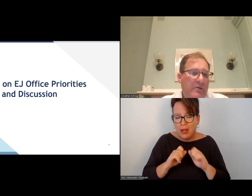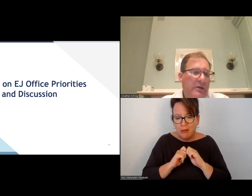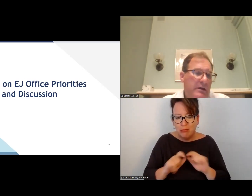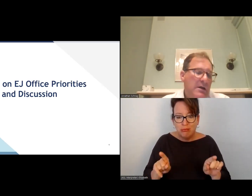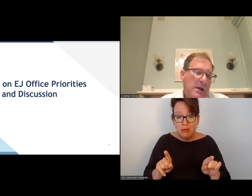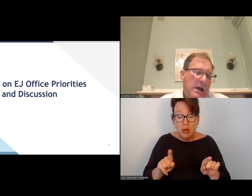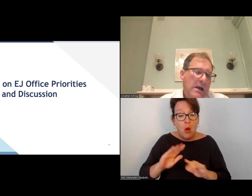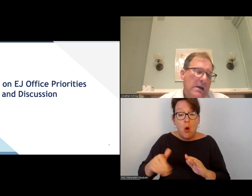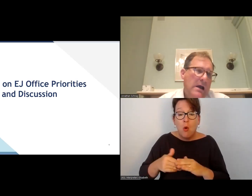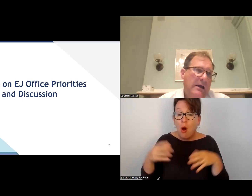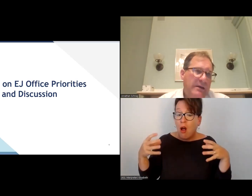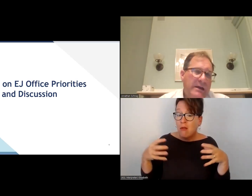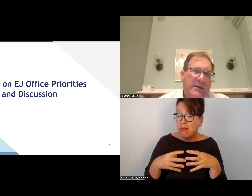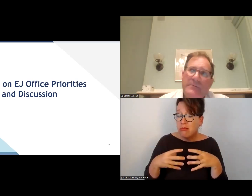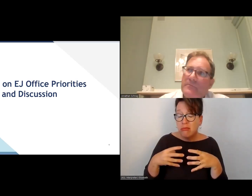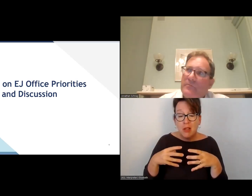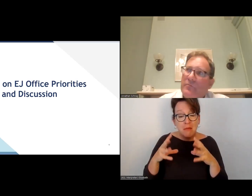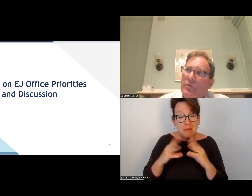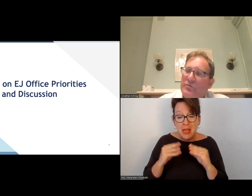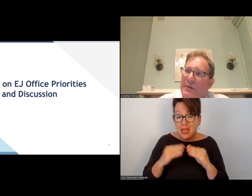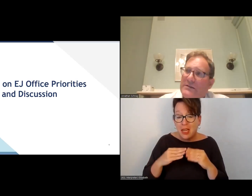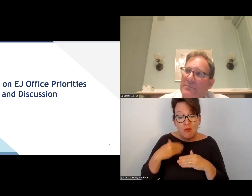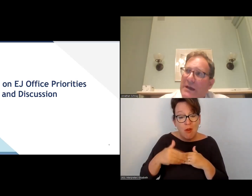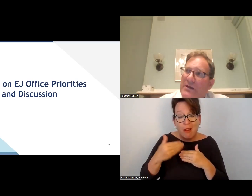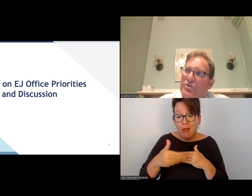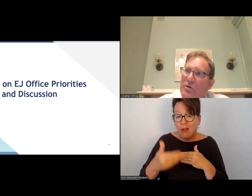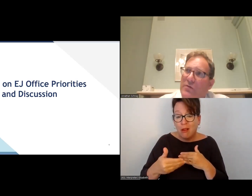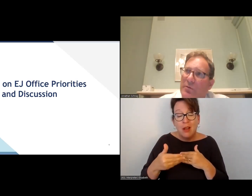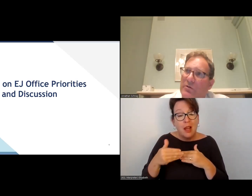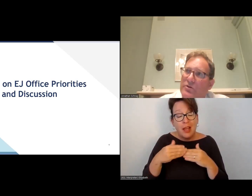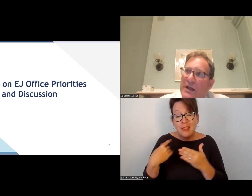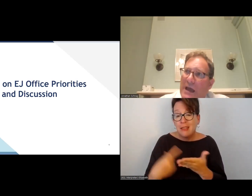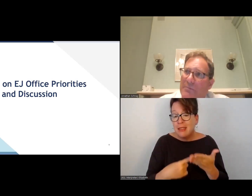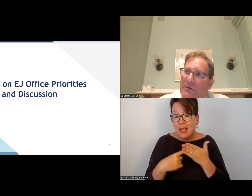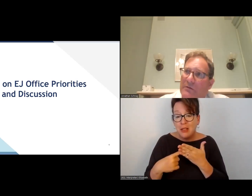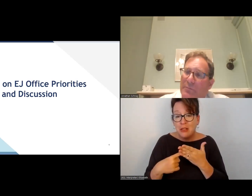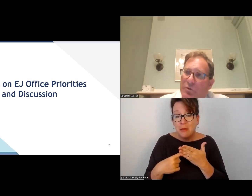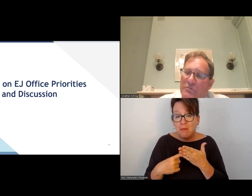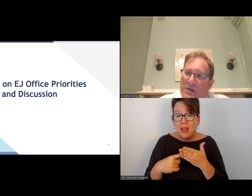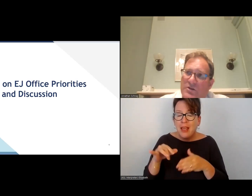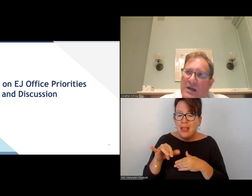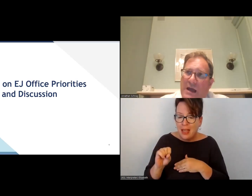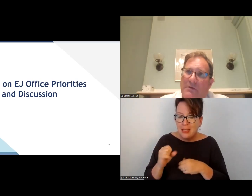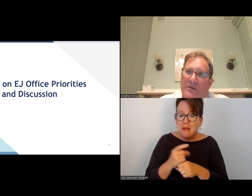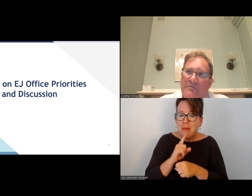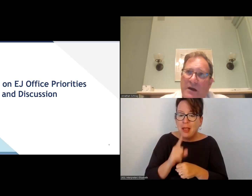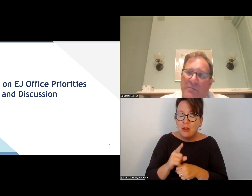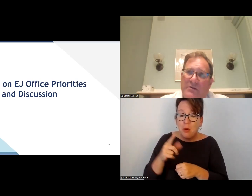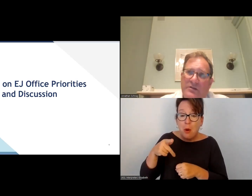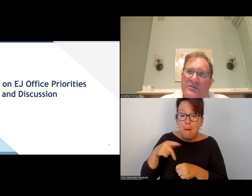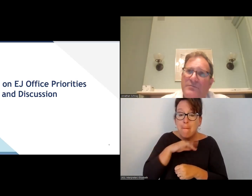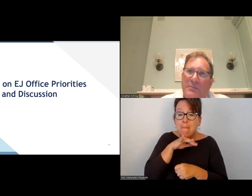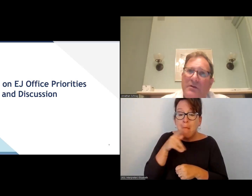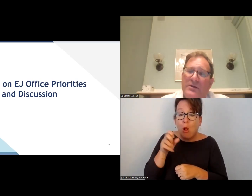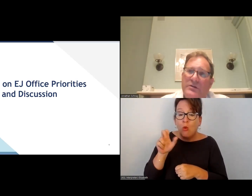coordinating regularly. I think with respect to making sure that the pollution reduction happens in